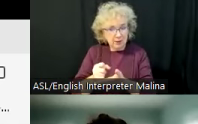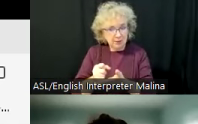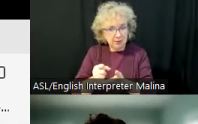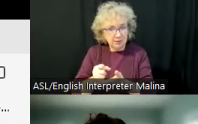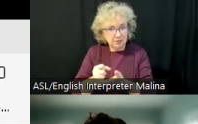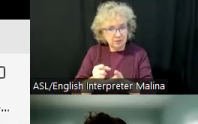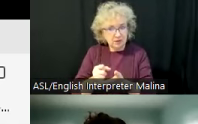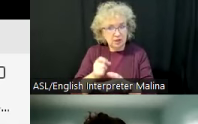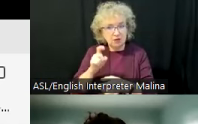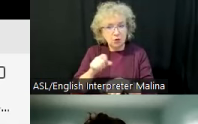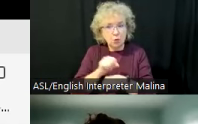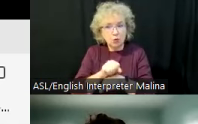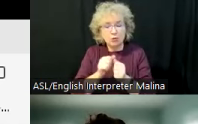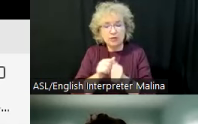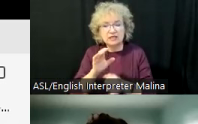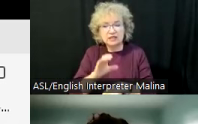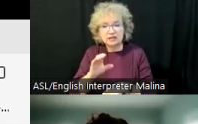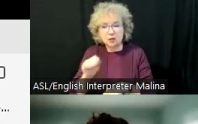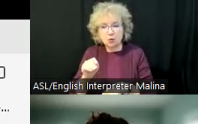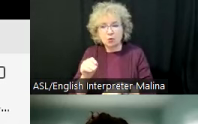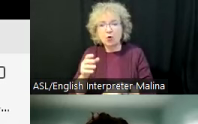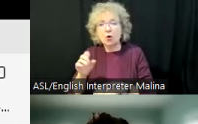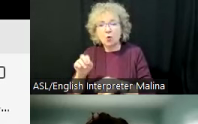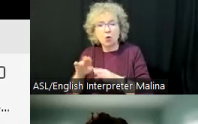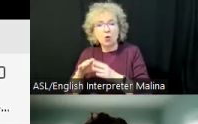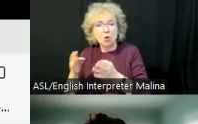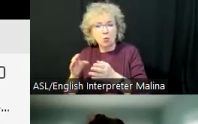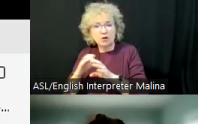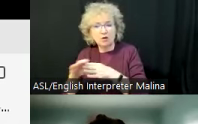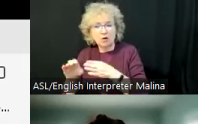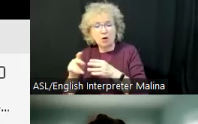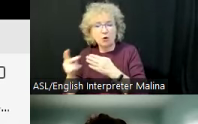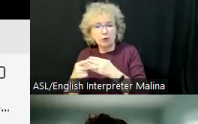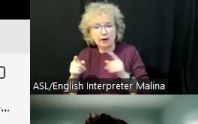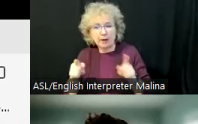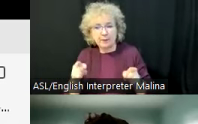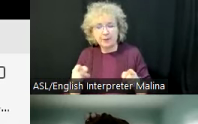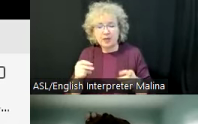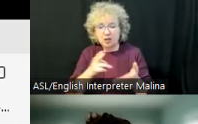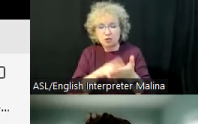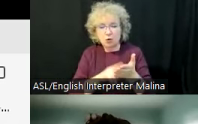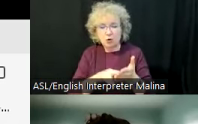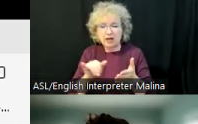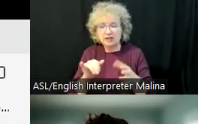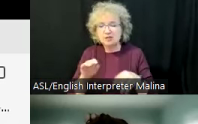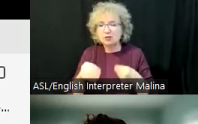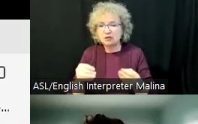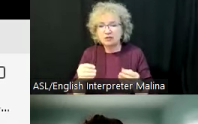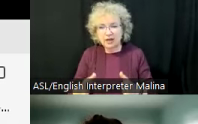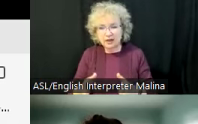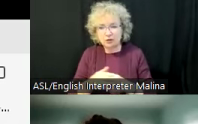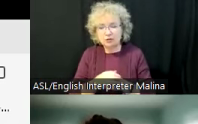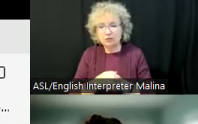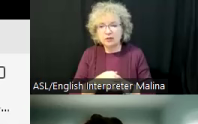work with the CCO or the open card program and enroll as a provider and the